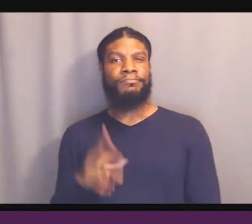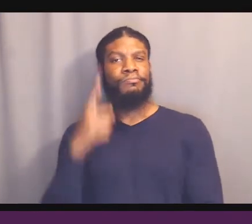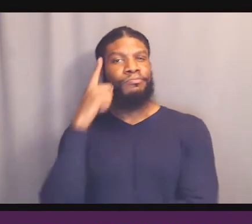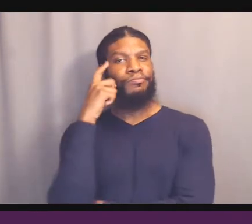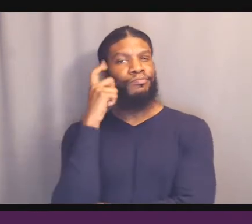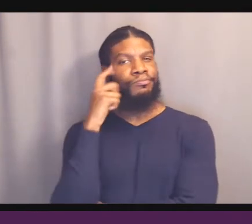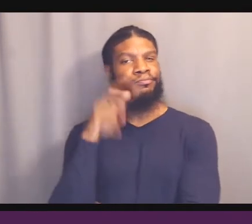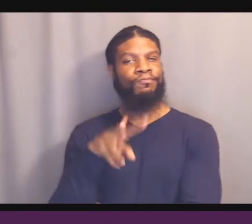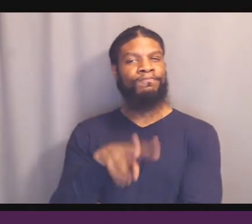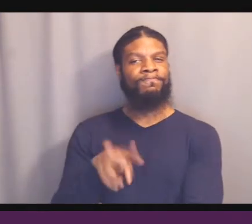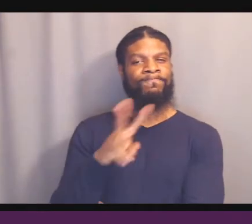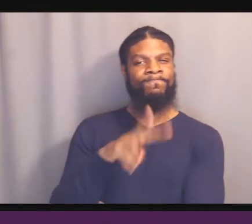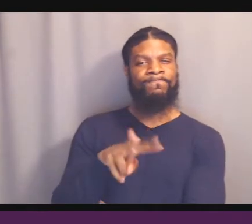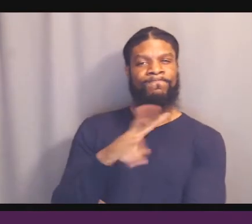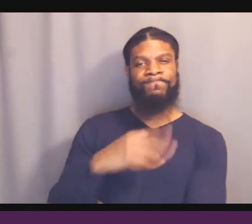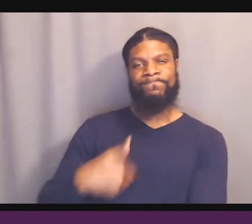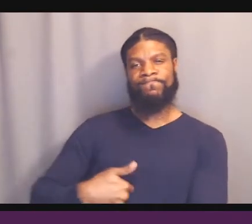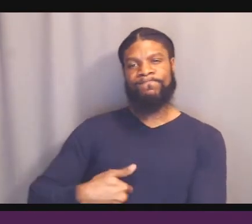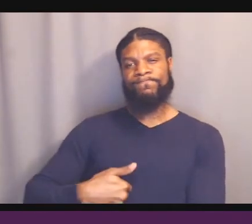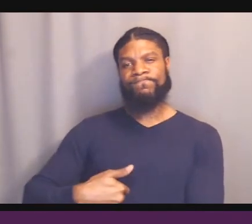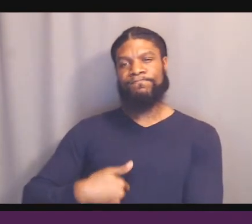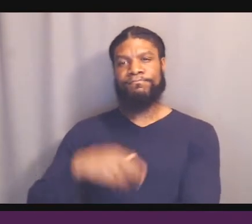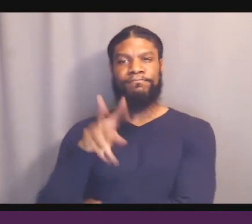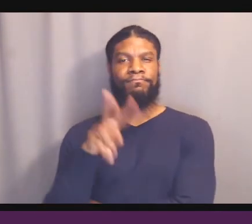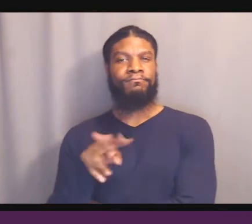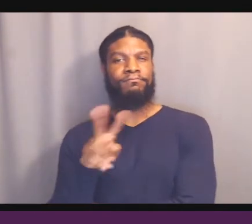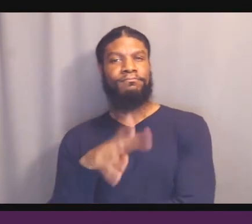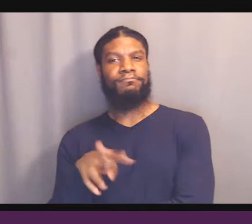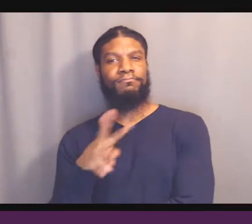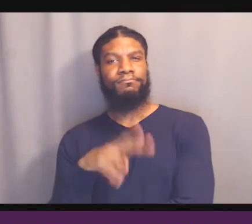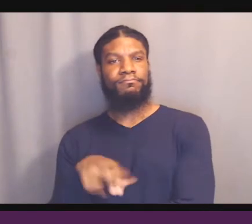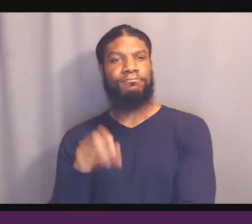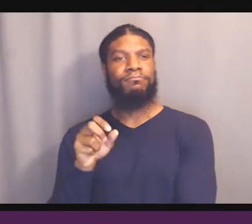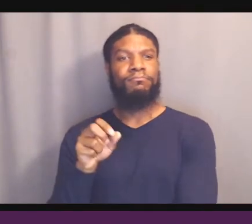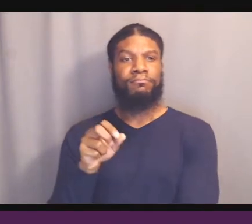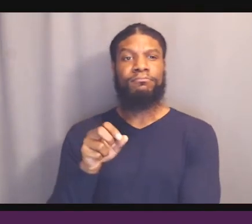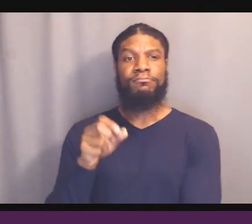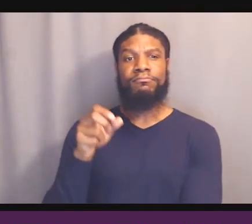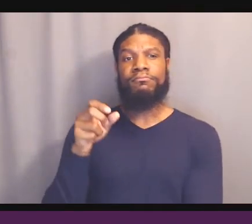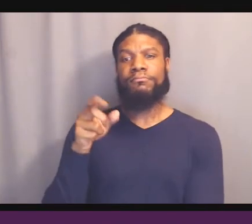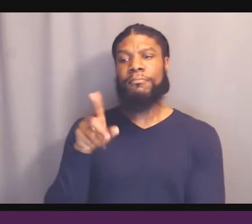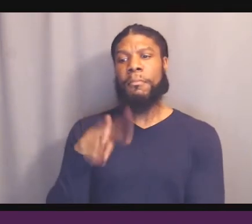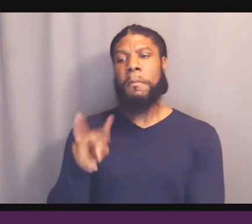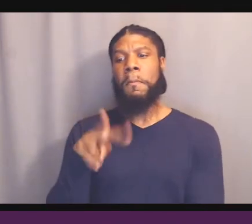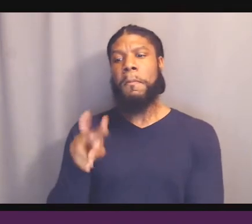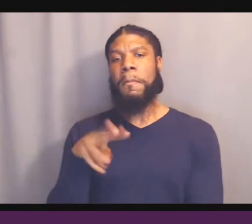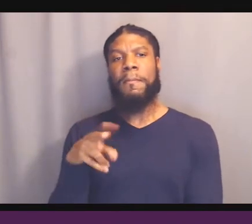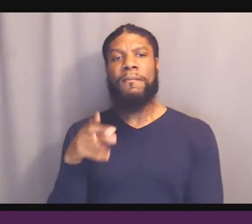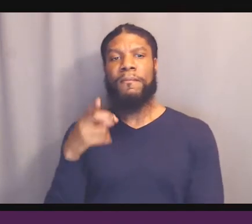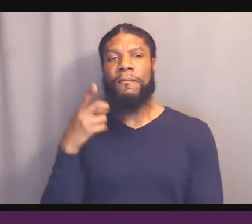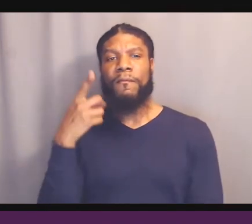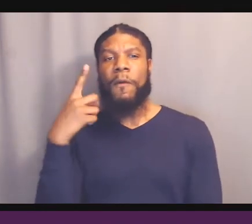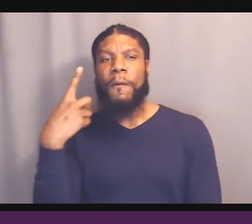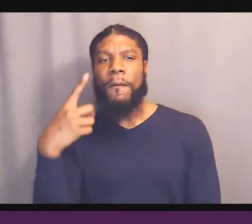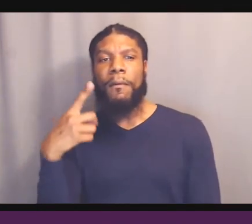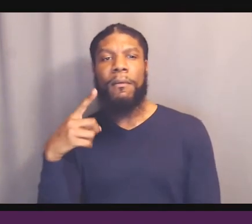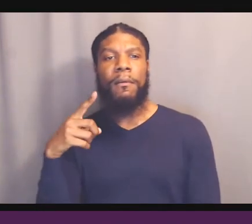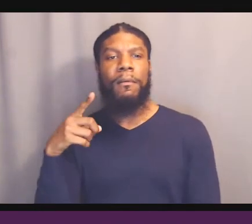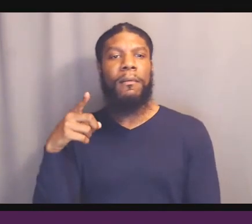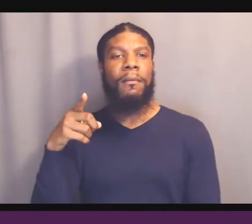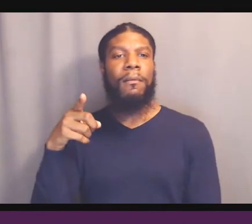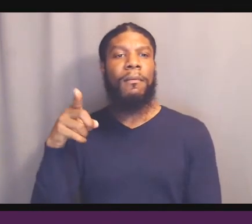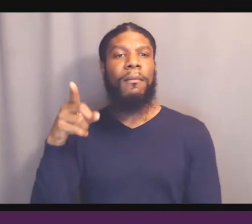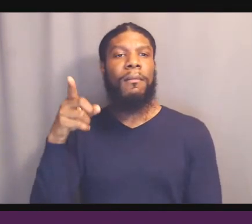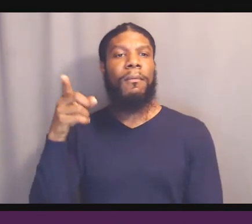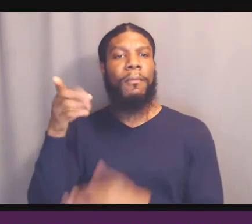them walk through the process to get to it. But as the church, it is now time for